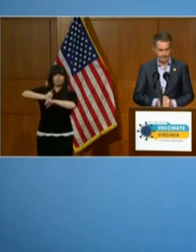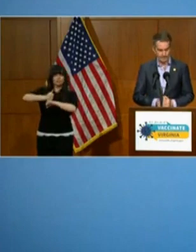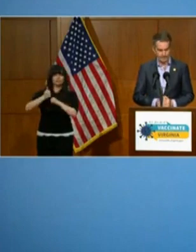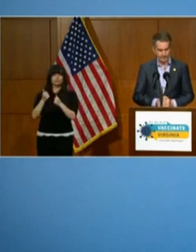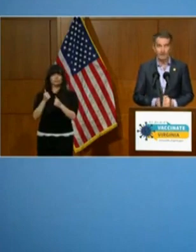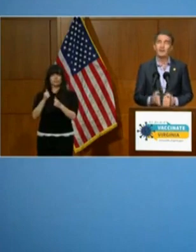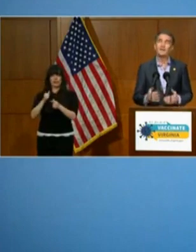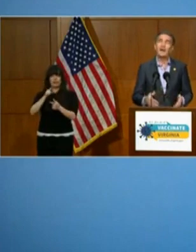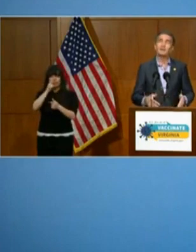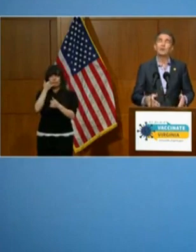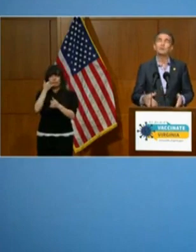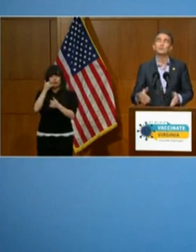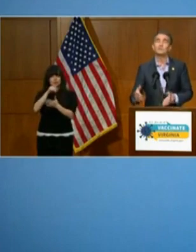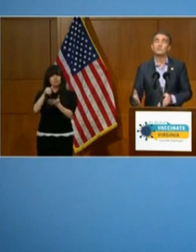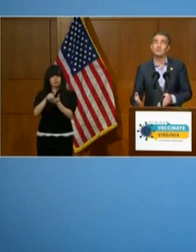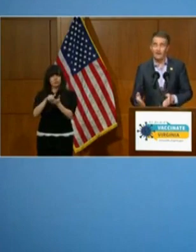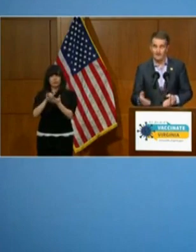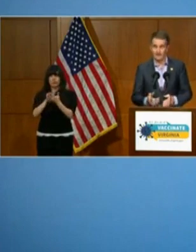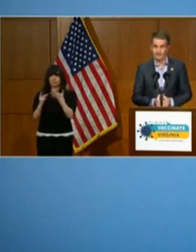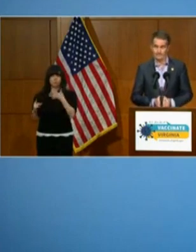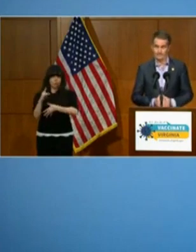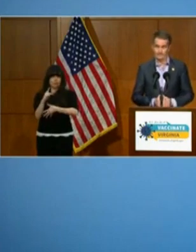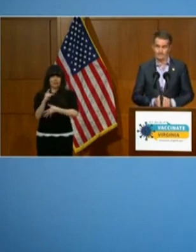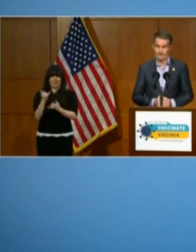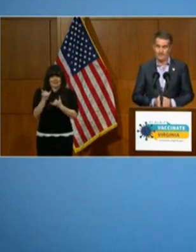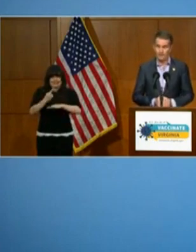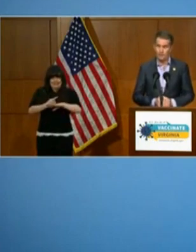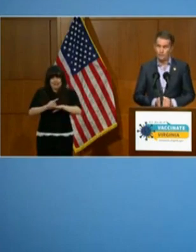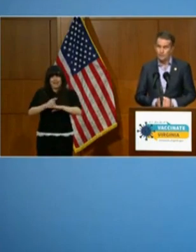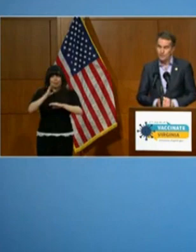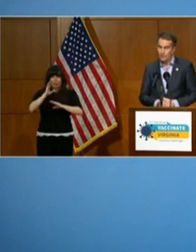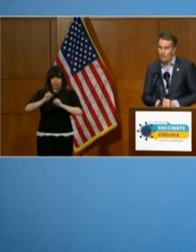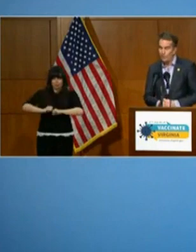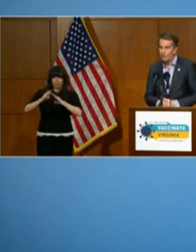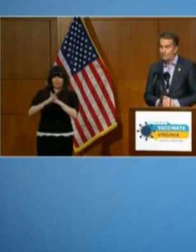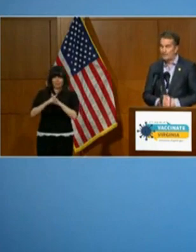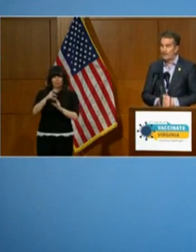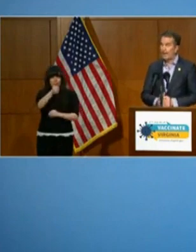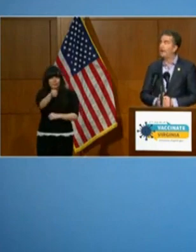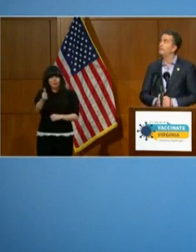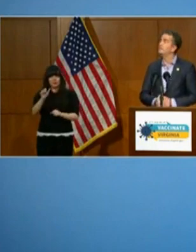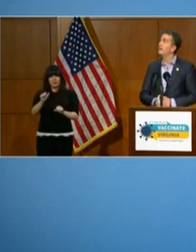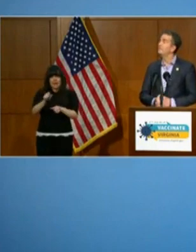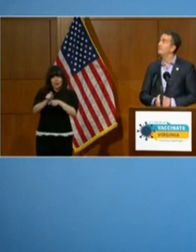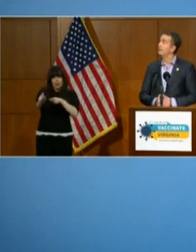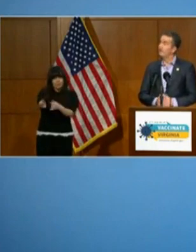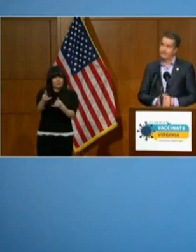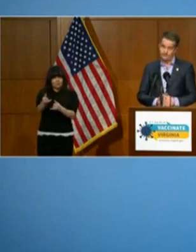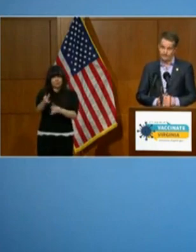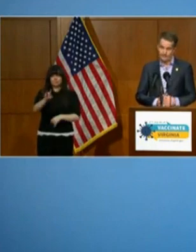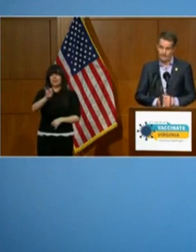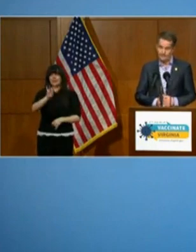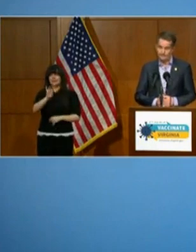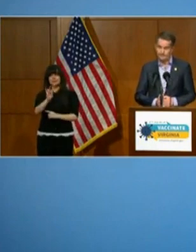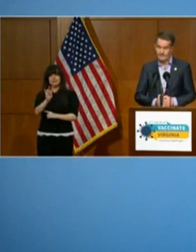priority, and that launches today. You can call